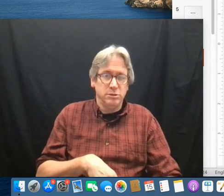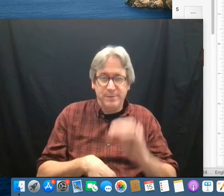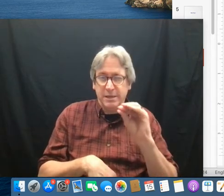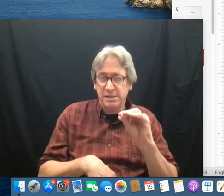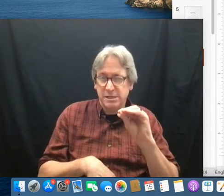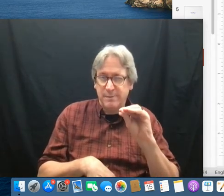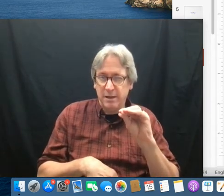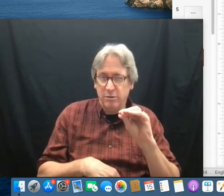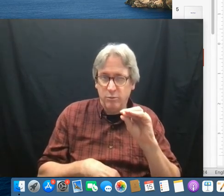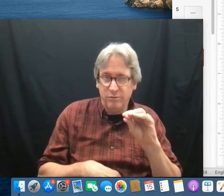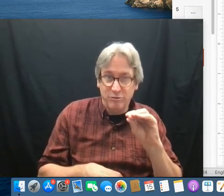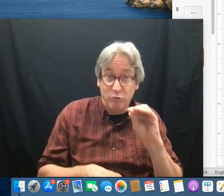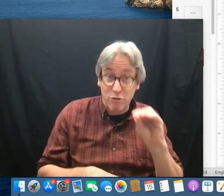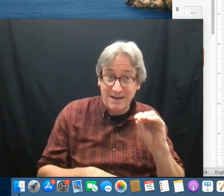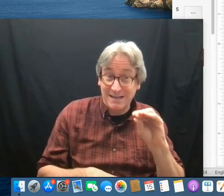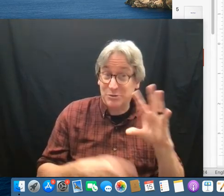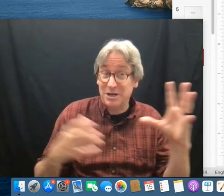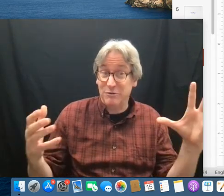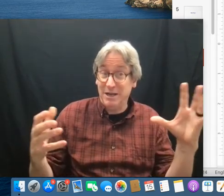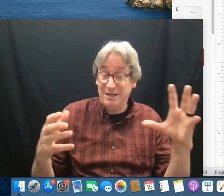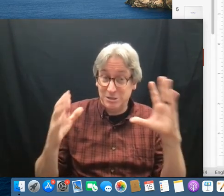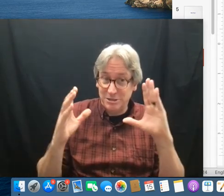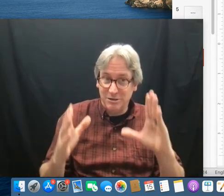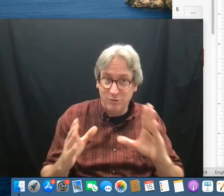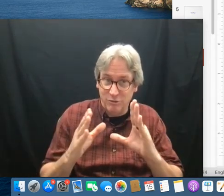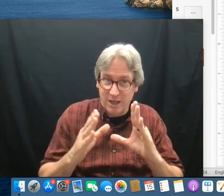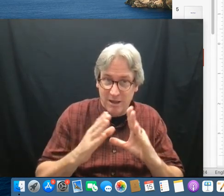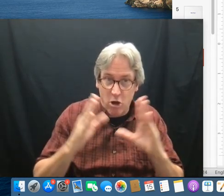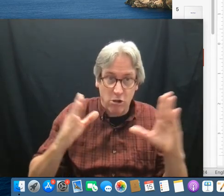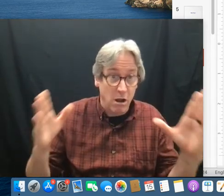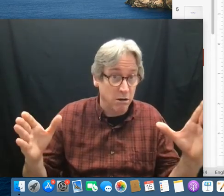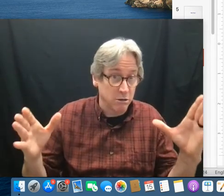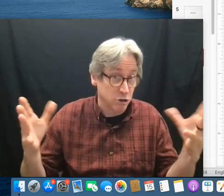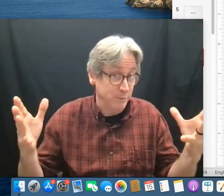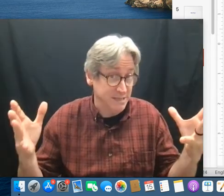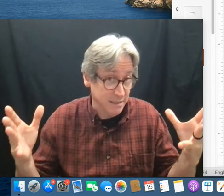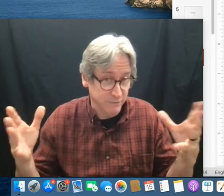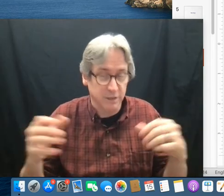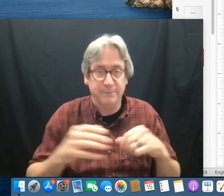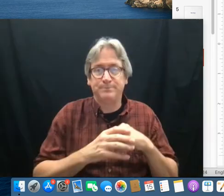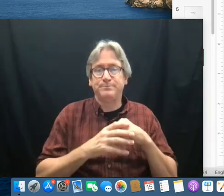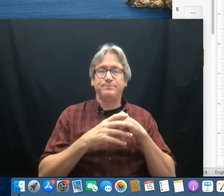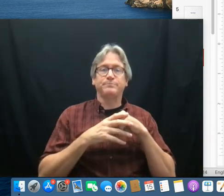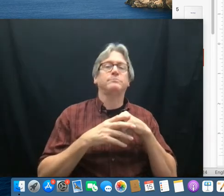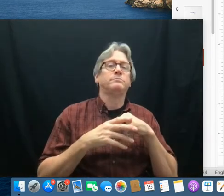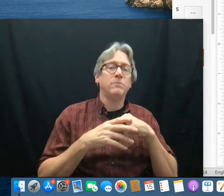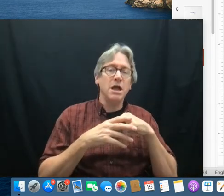so just because it's right has 3 different meanings, they all could be signed differently.